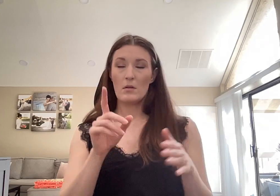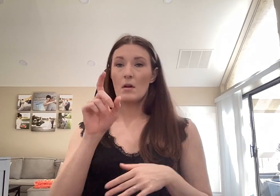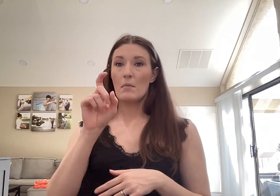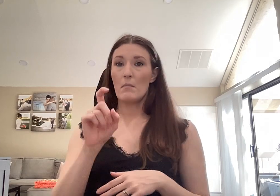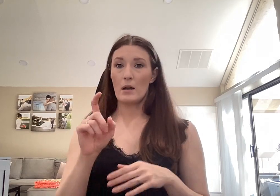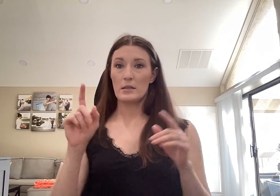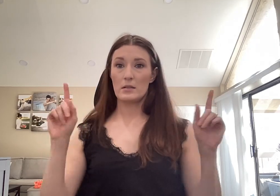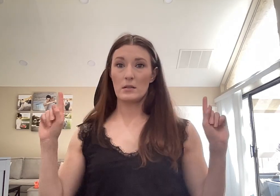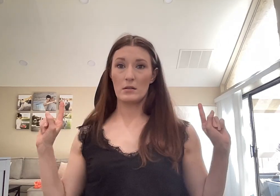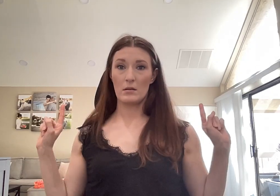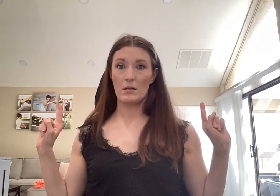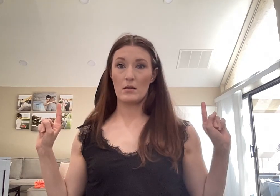must